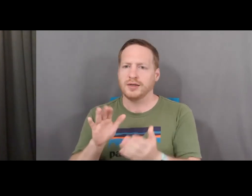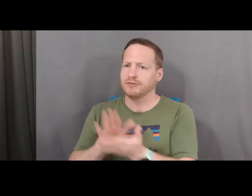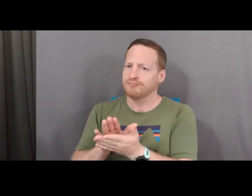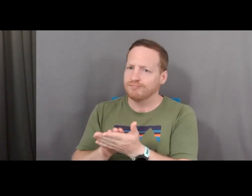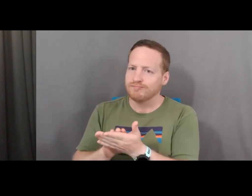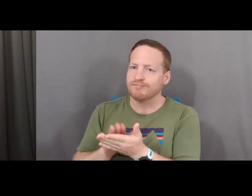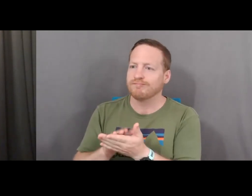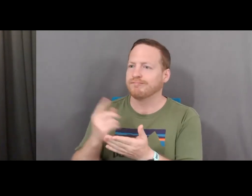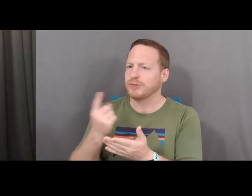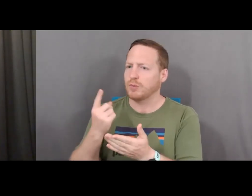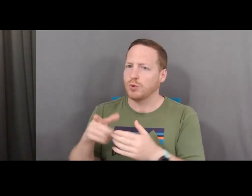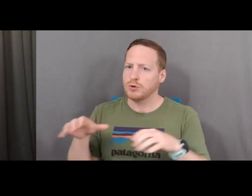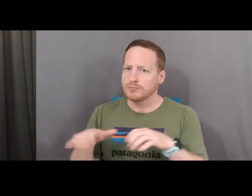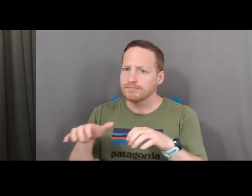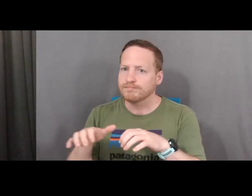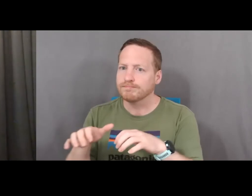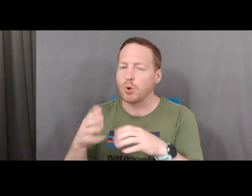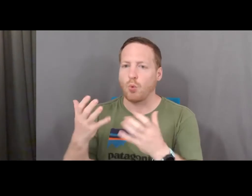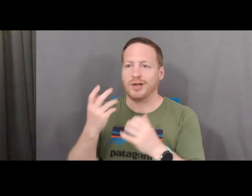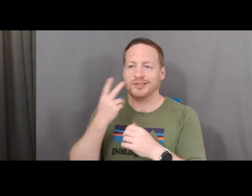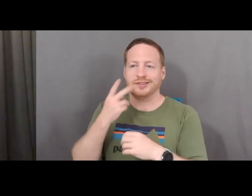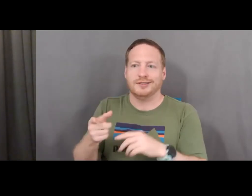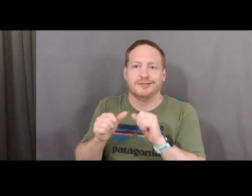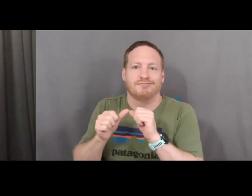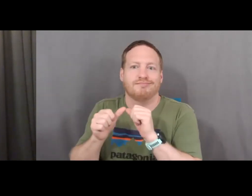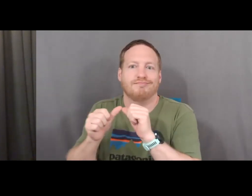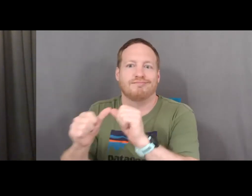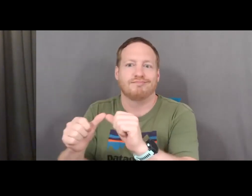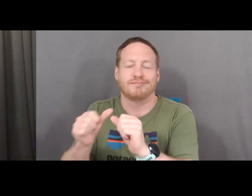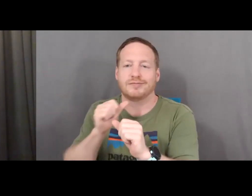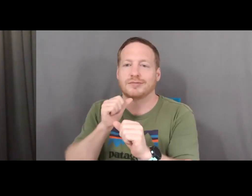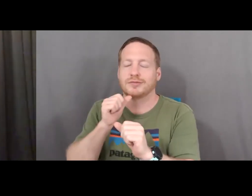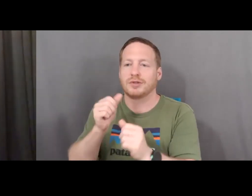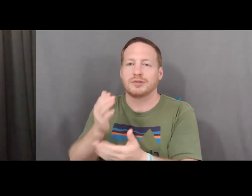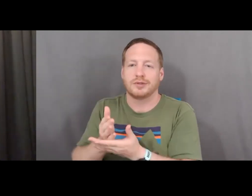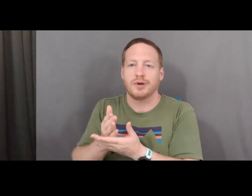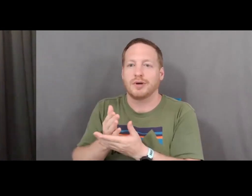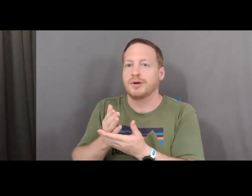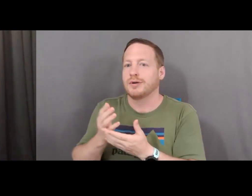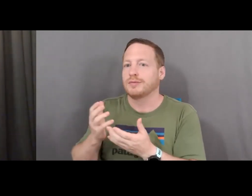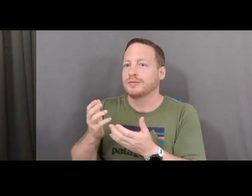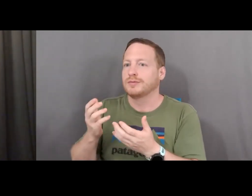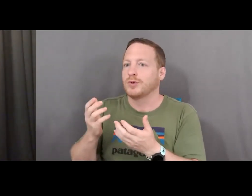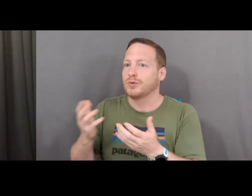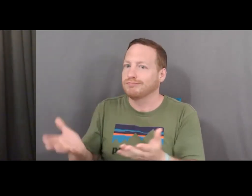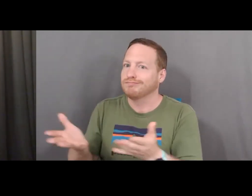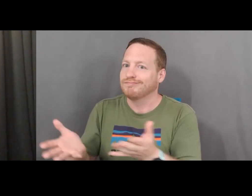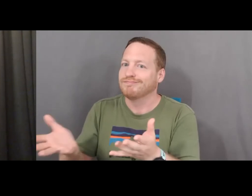more like commending someone for the work they're doing. And we want to see them continue, giving them positive